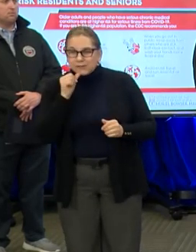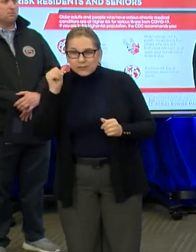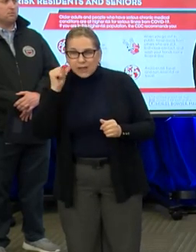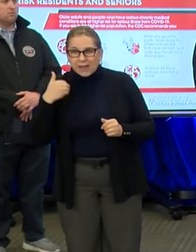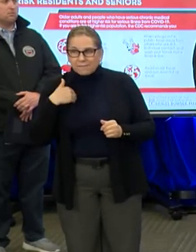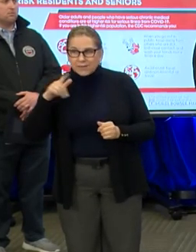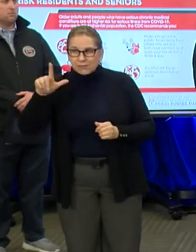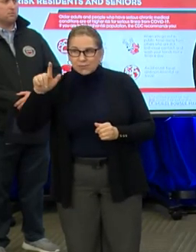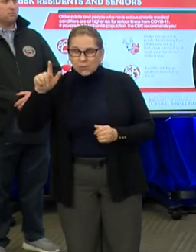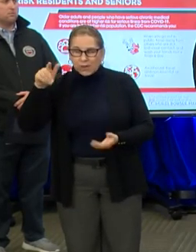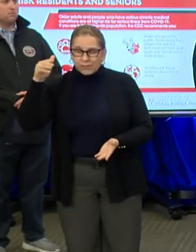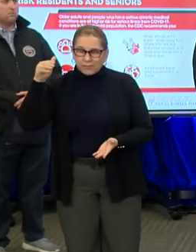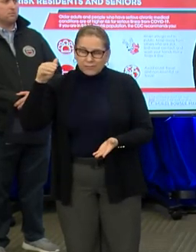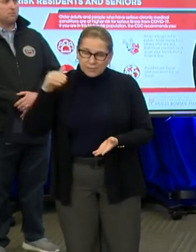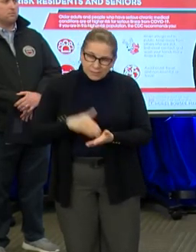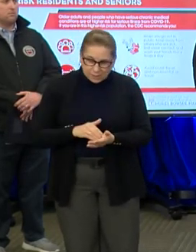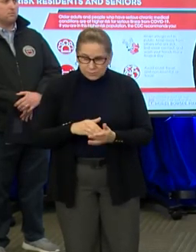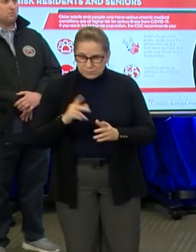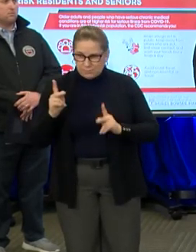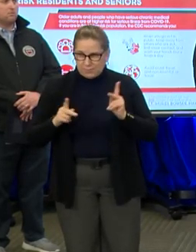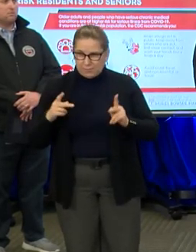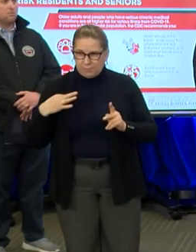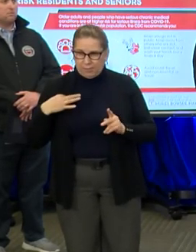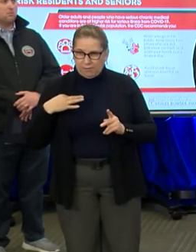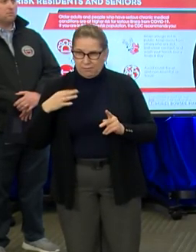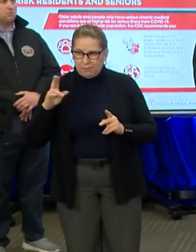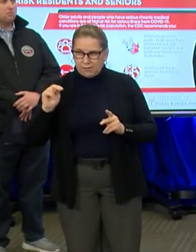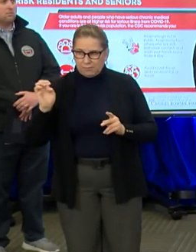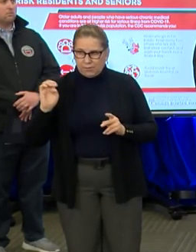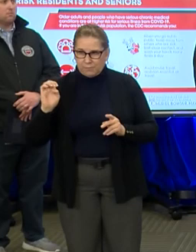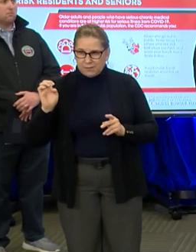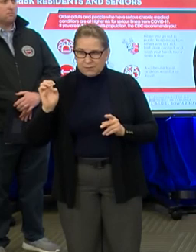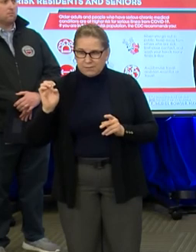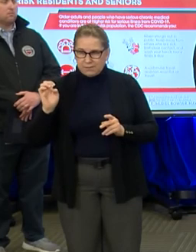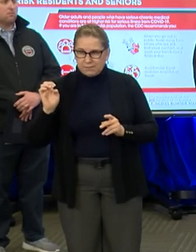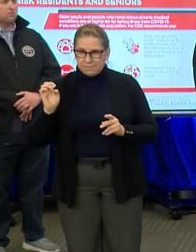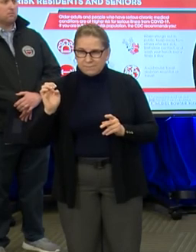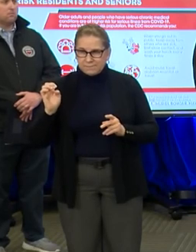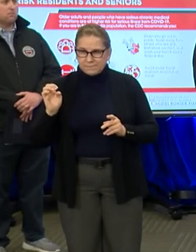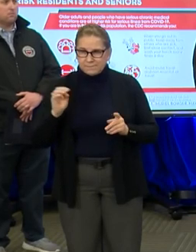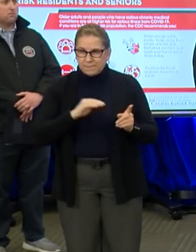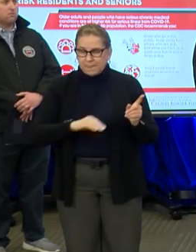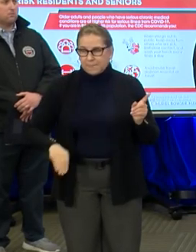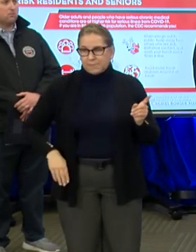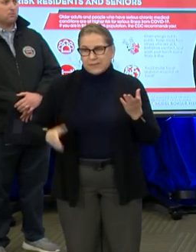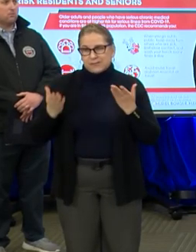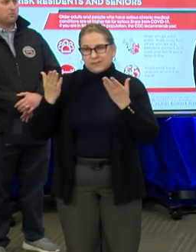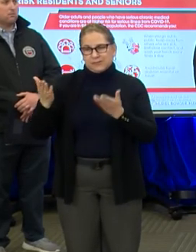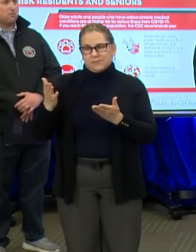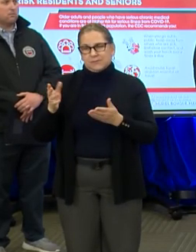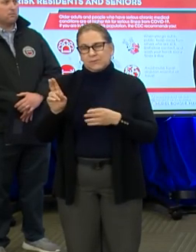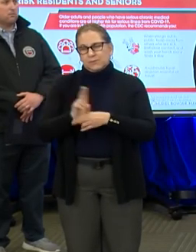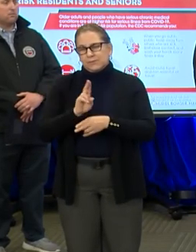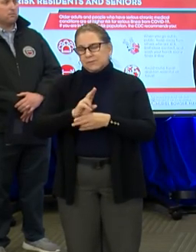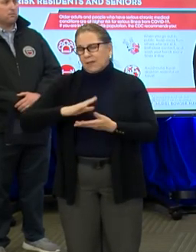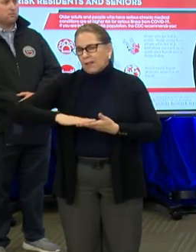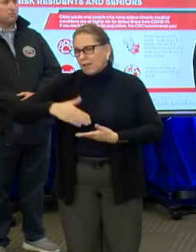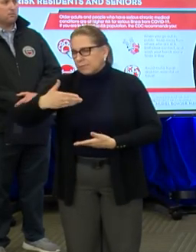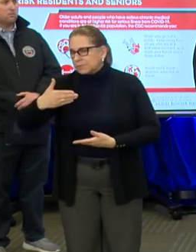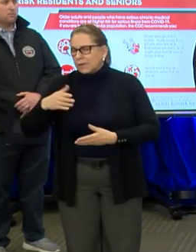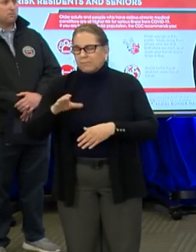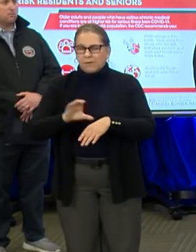through. As the mayor mentioned, the best tips for everybody is to use a laptop or desktop and to